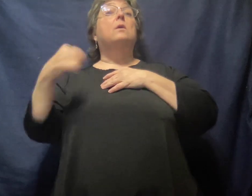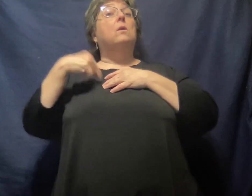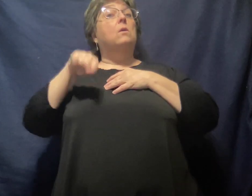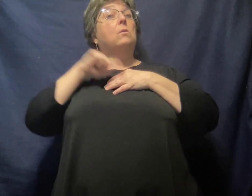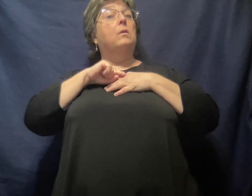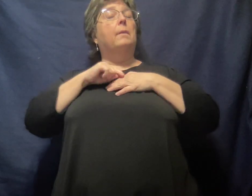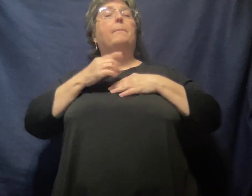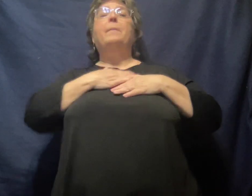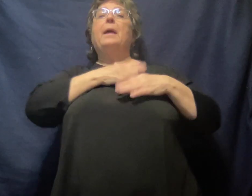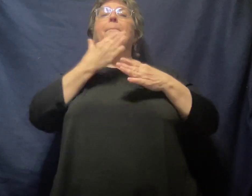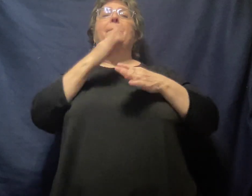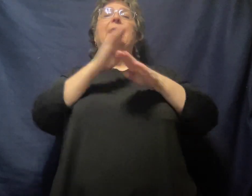safe. Thank you.